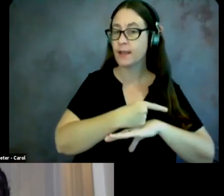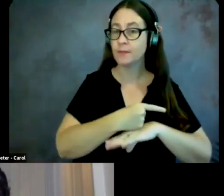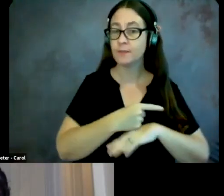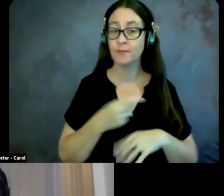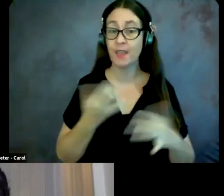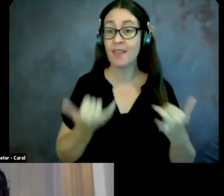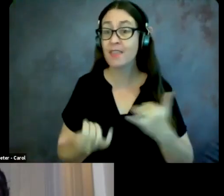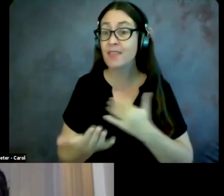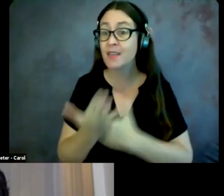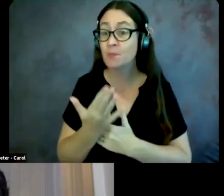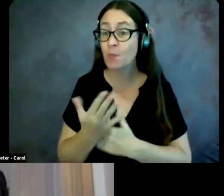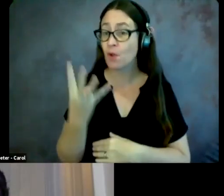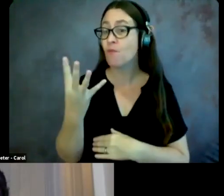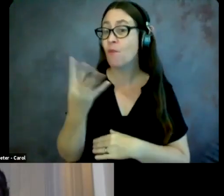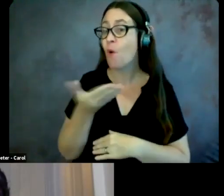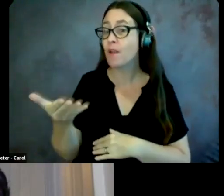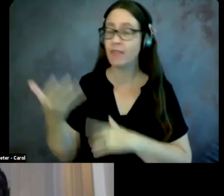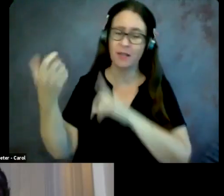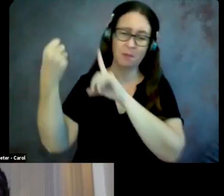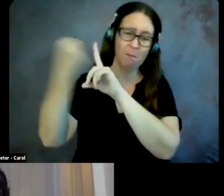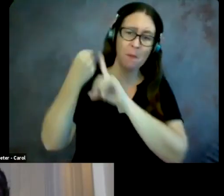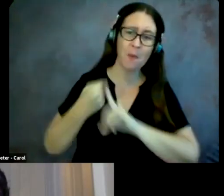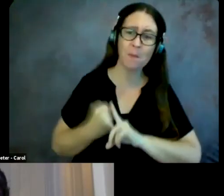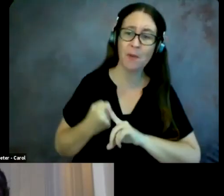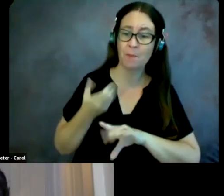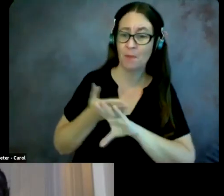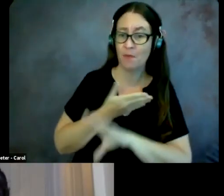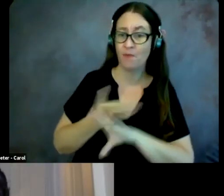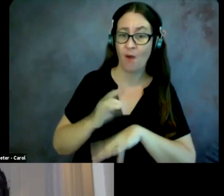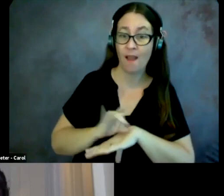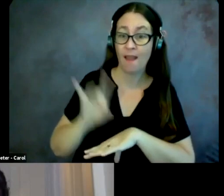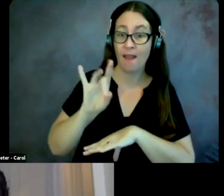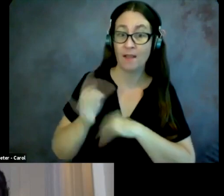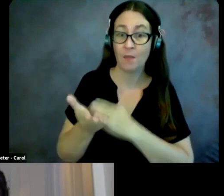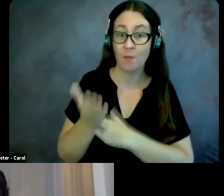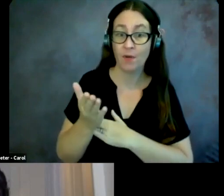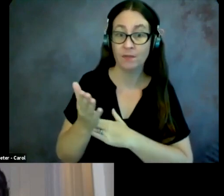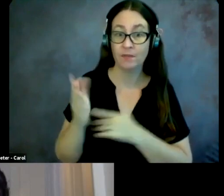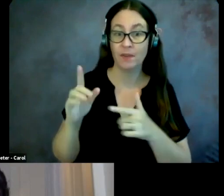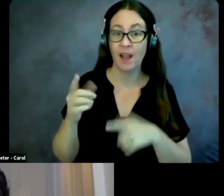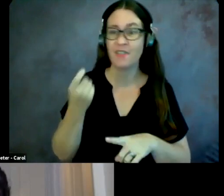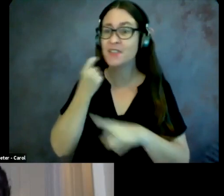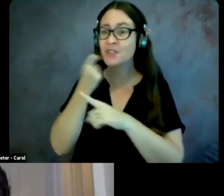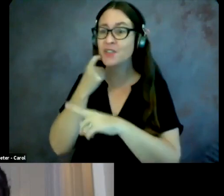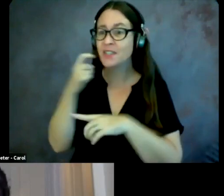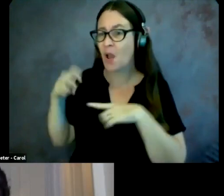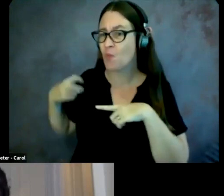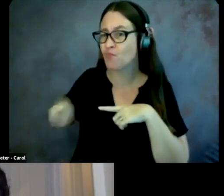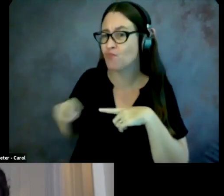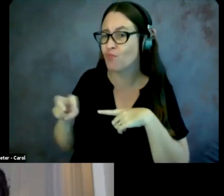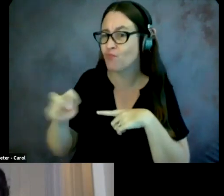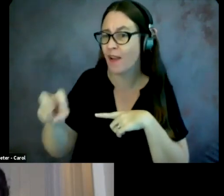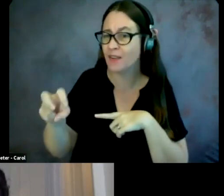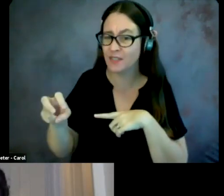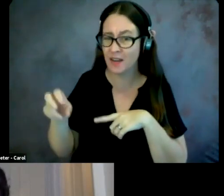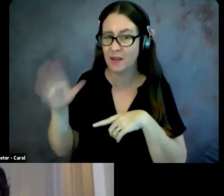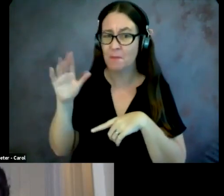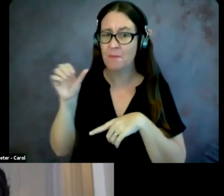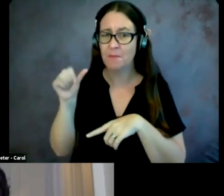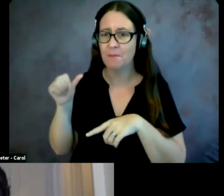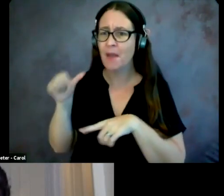morning before 8 a.m. And then there was just a rattlesnake in my yard a couple of hours ago.